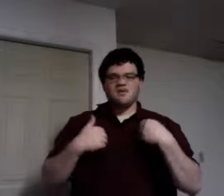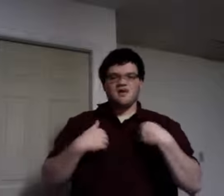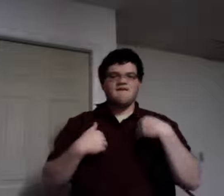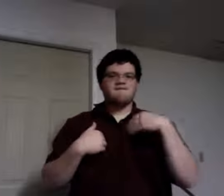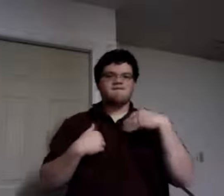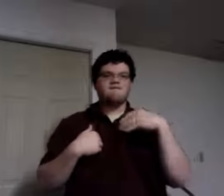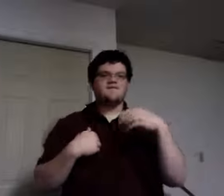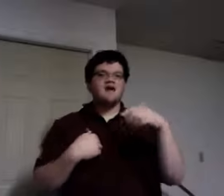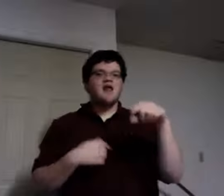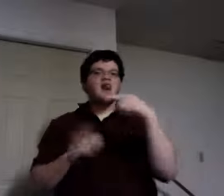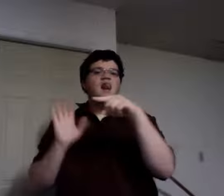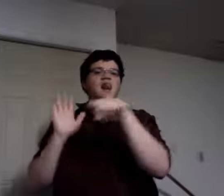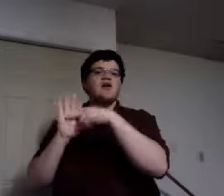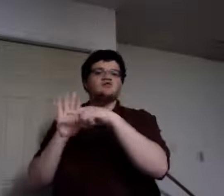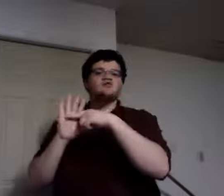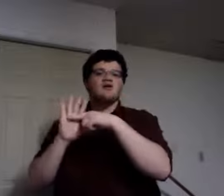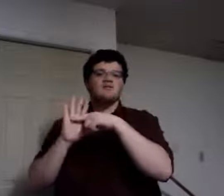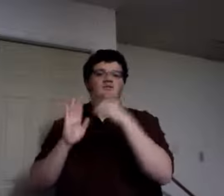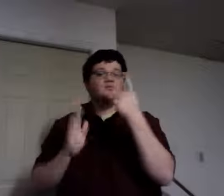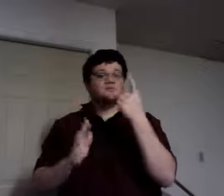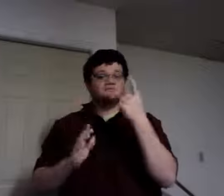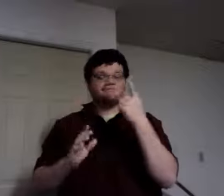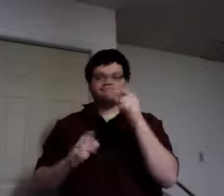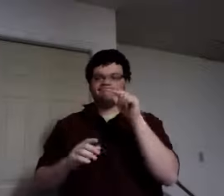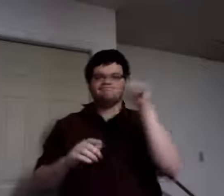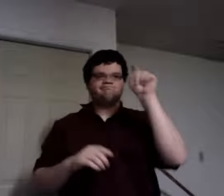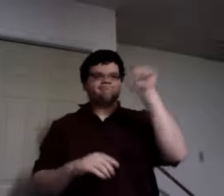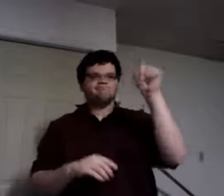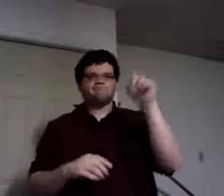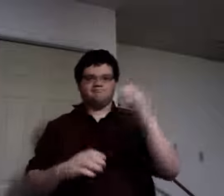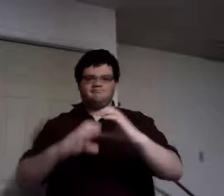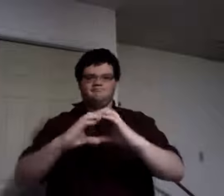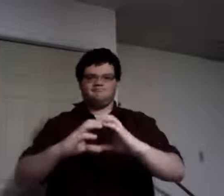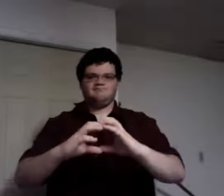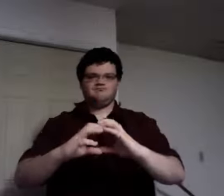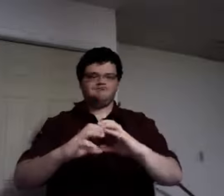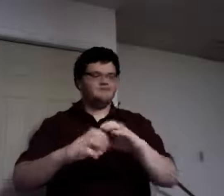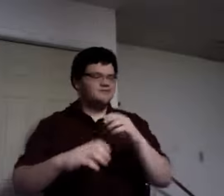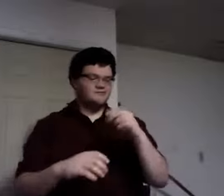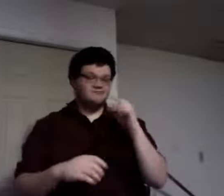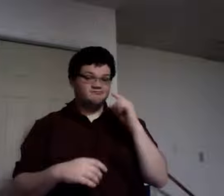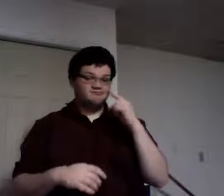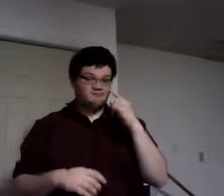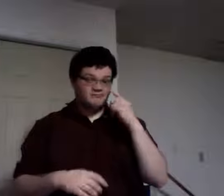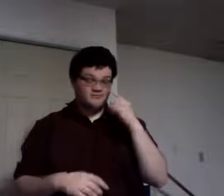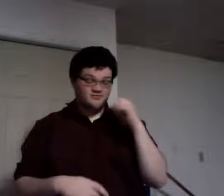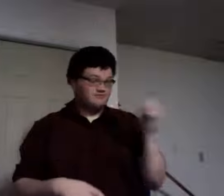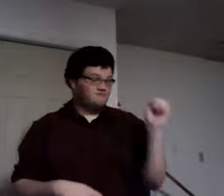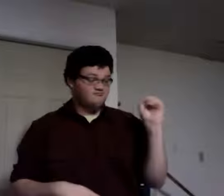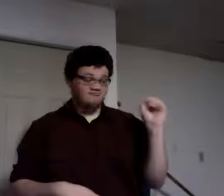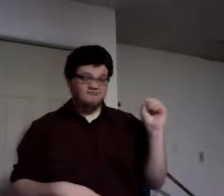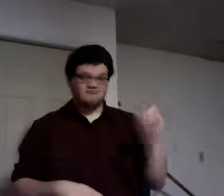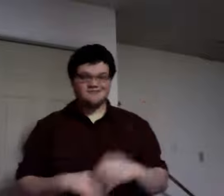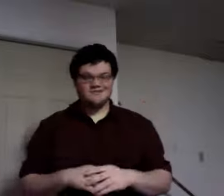And let's draw another hydrogen atom over here. And obviously this distance isn't to scale. This distance is also not to scale.